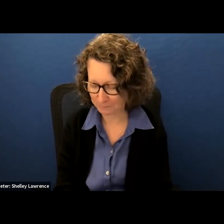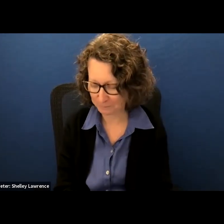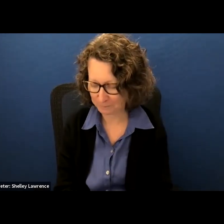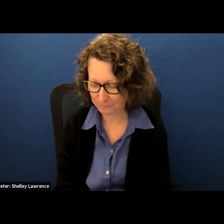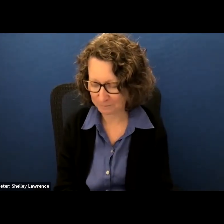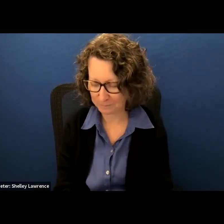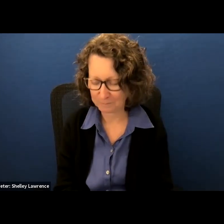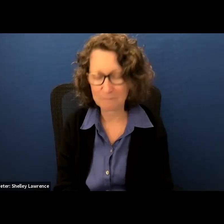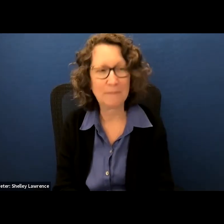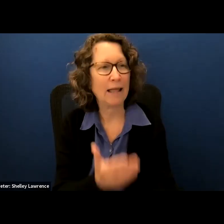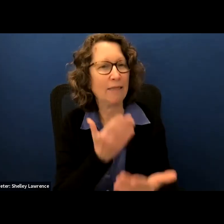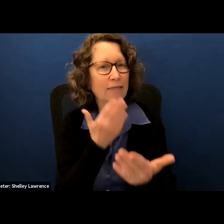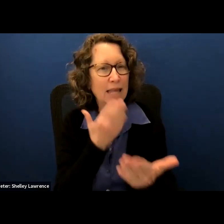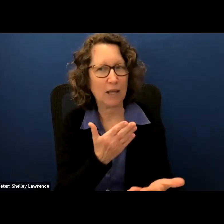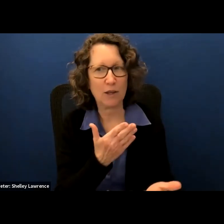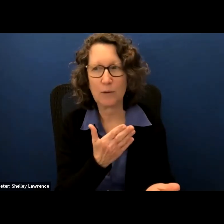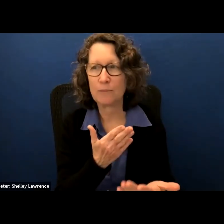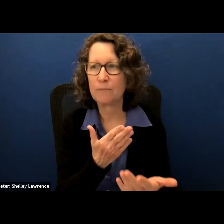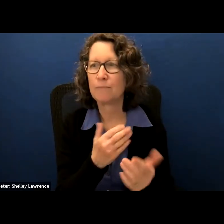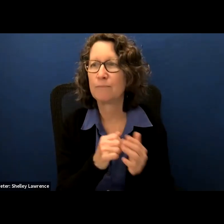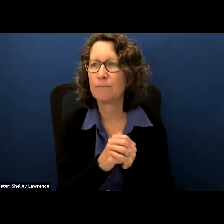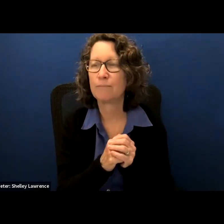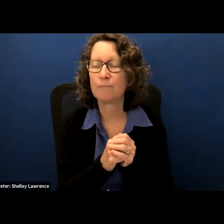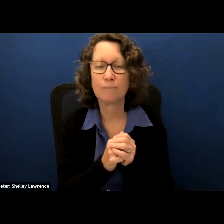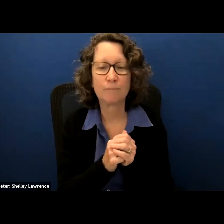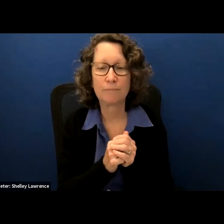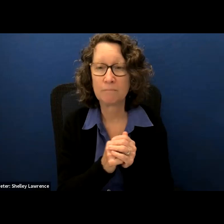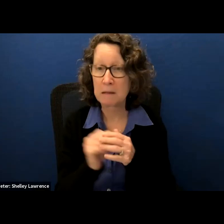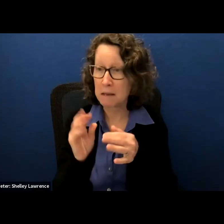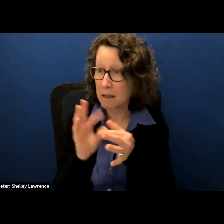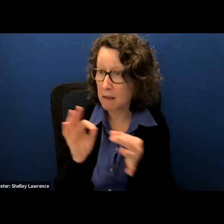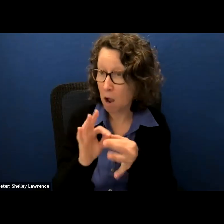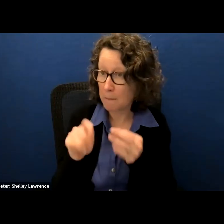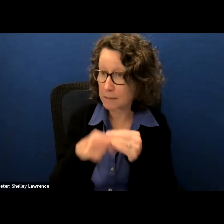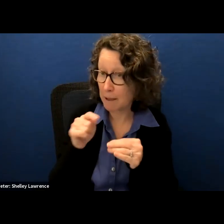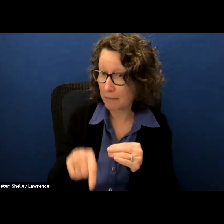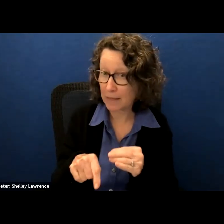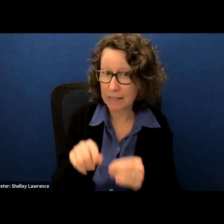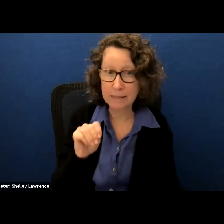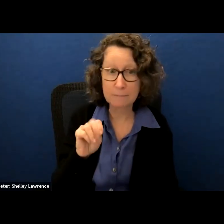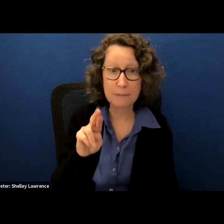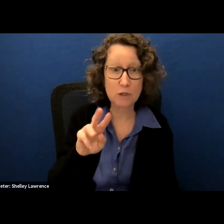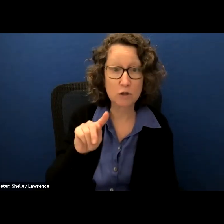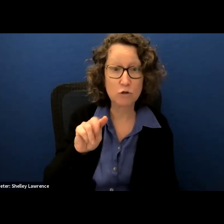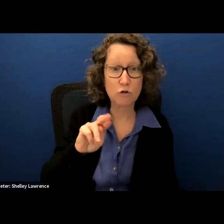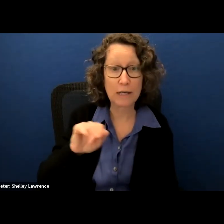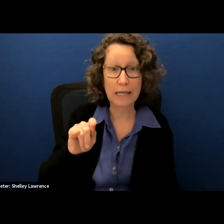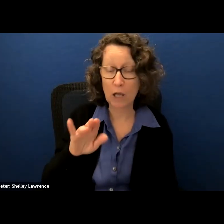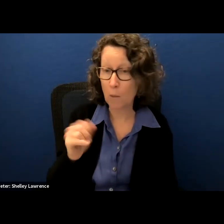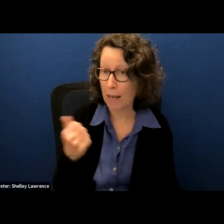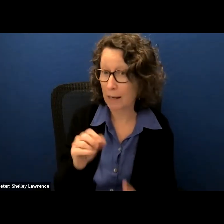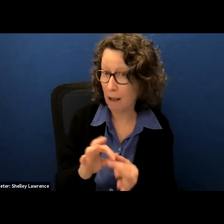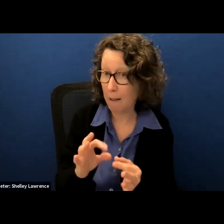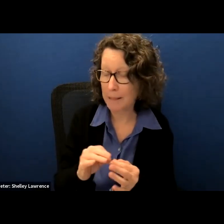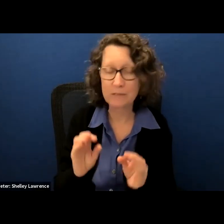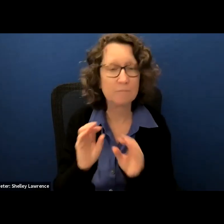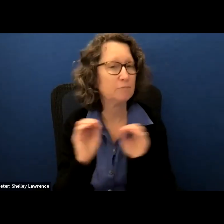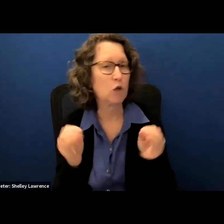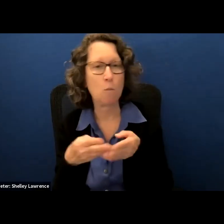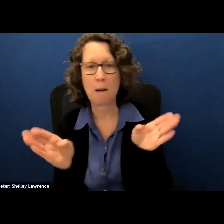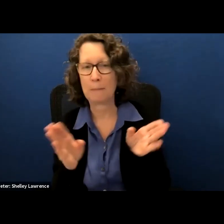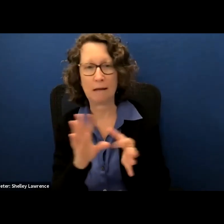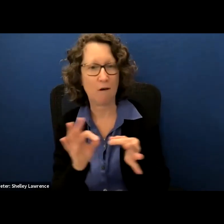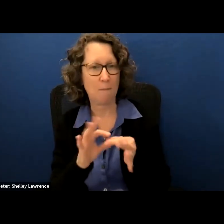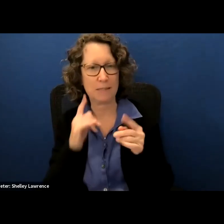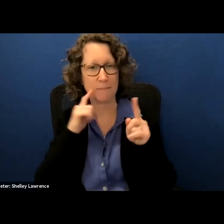Thank you very much. Are there any comments on this item, Ms. Trujillo? No public comment on this